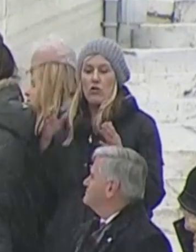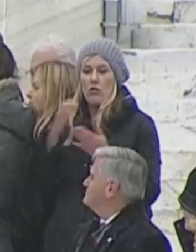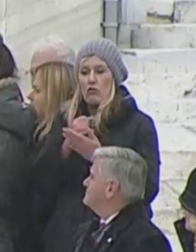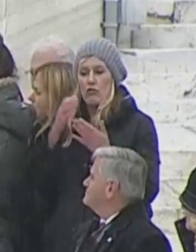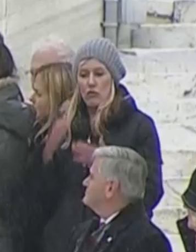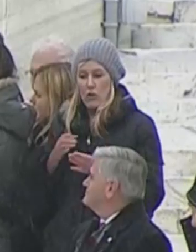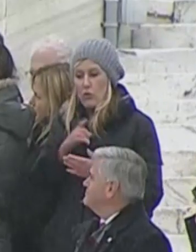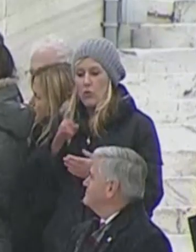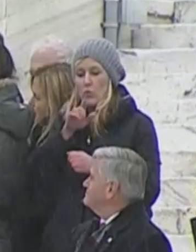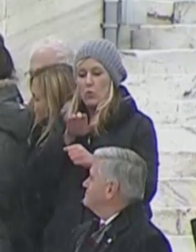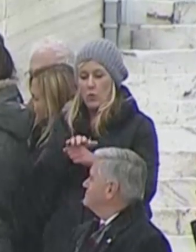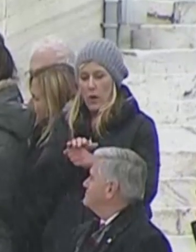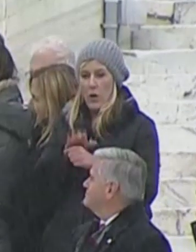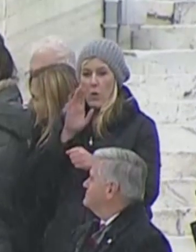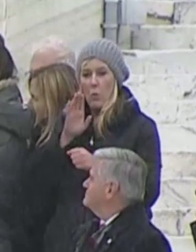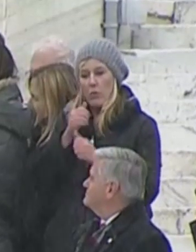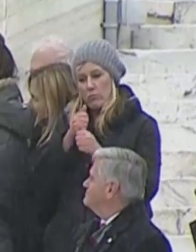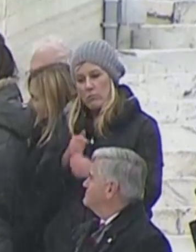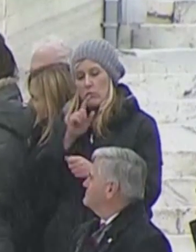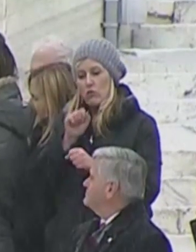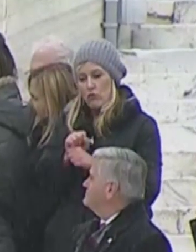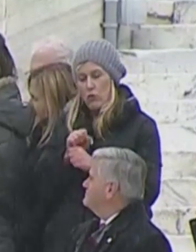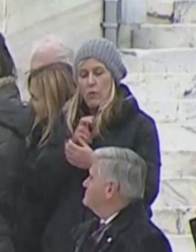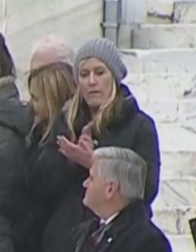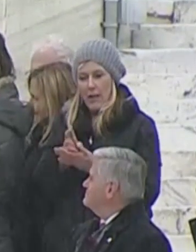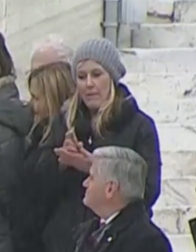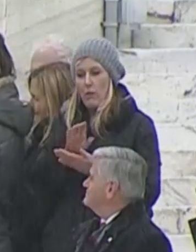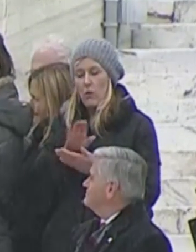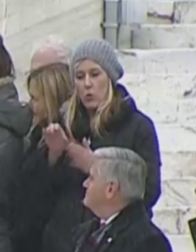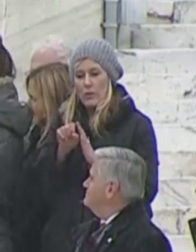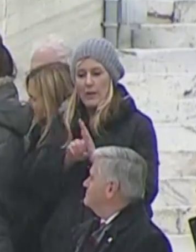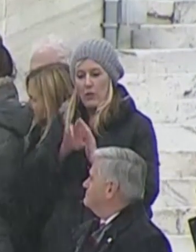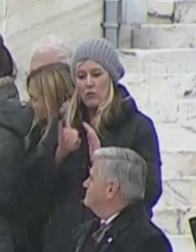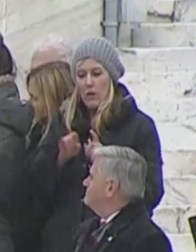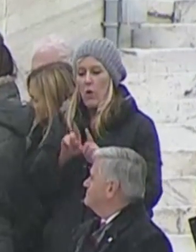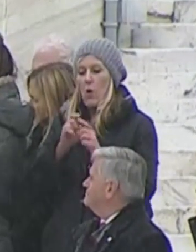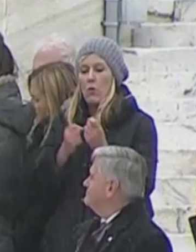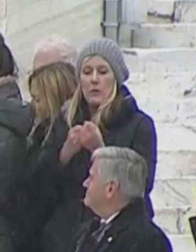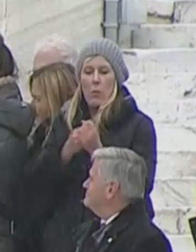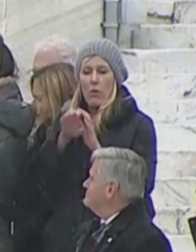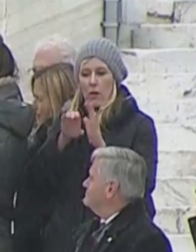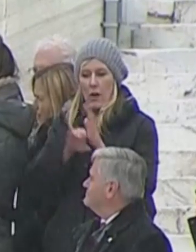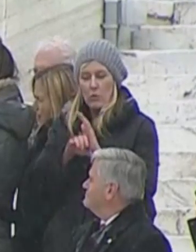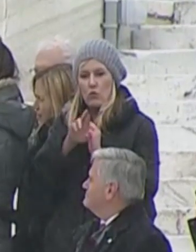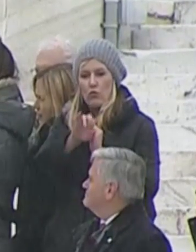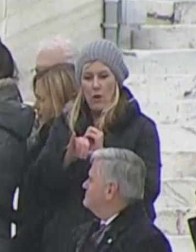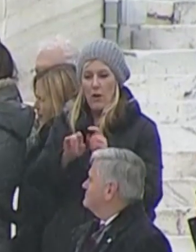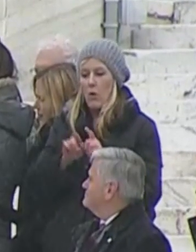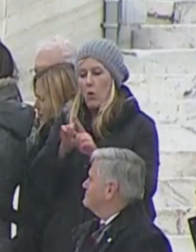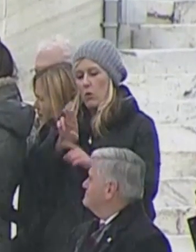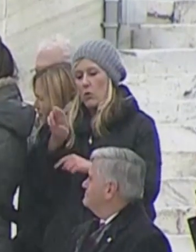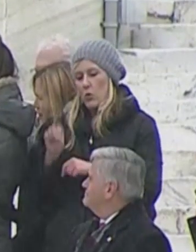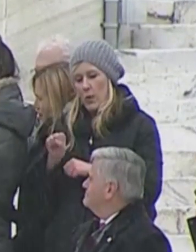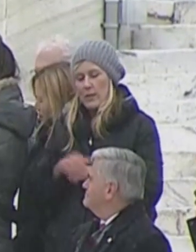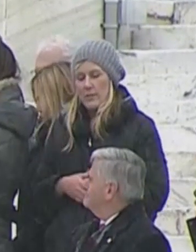do solemnly swear to be true and faithful unto this state and to support the Constitution of this state and of the United